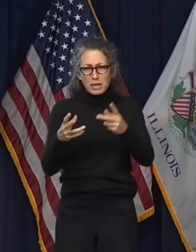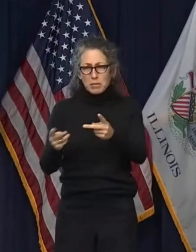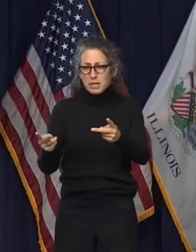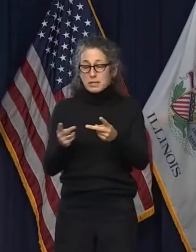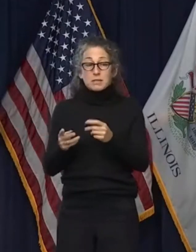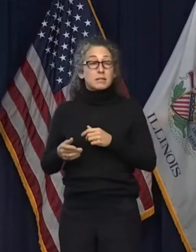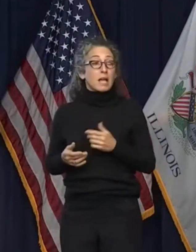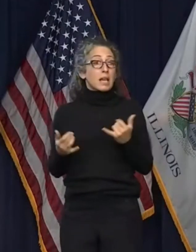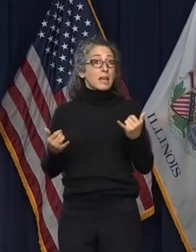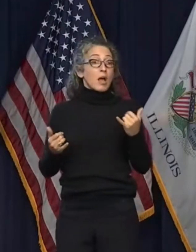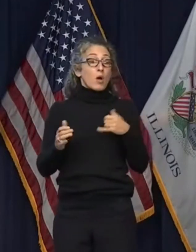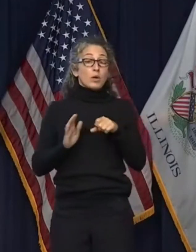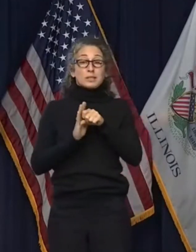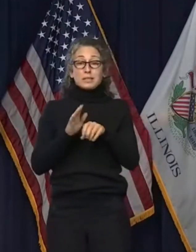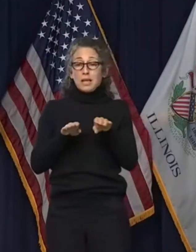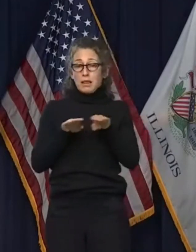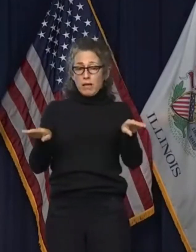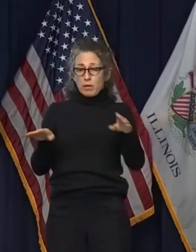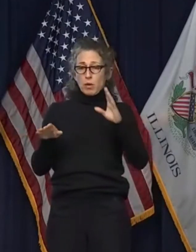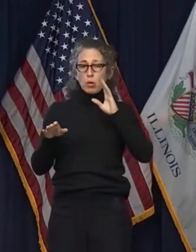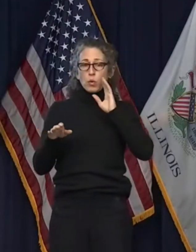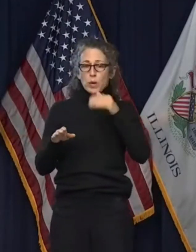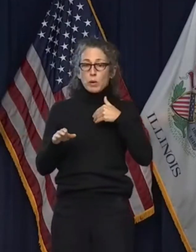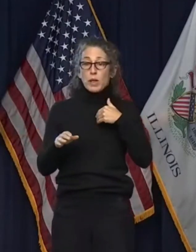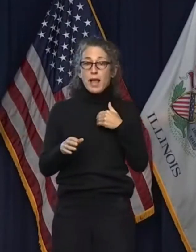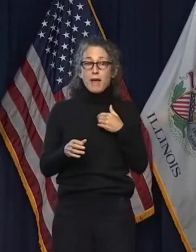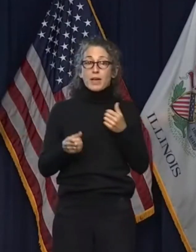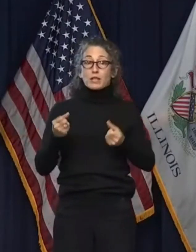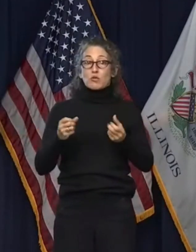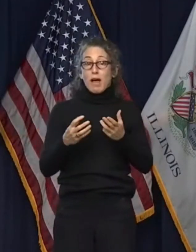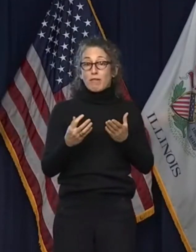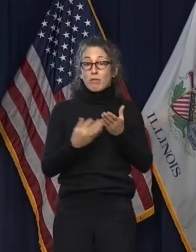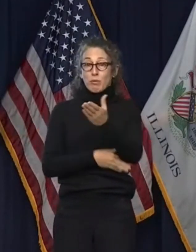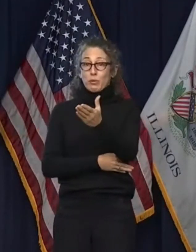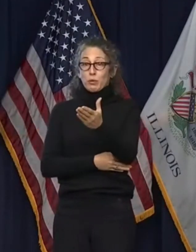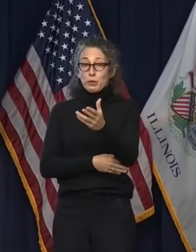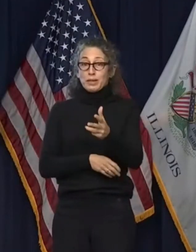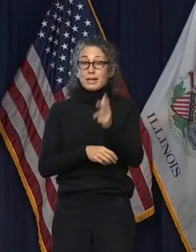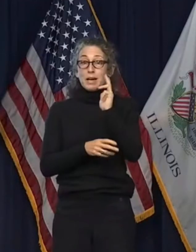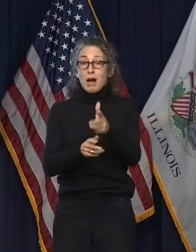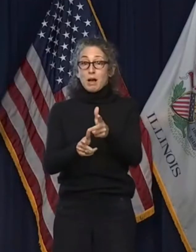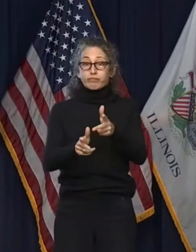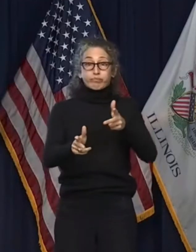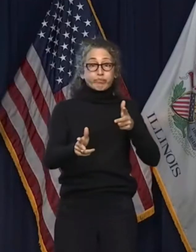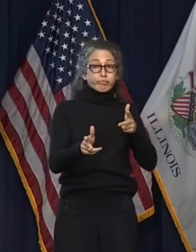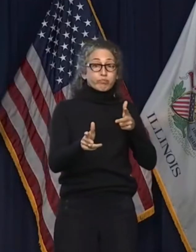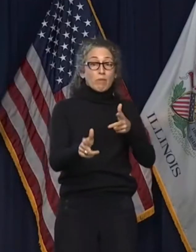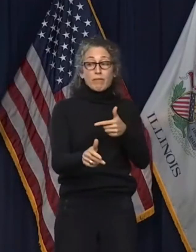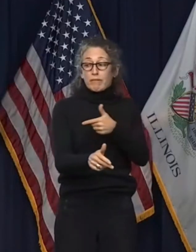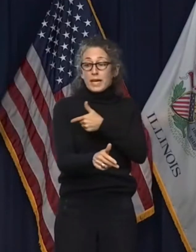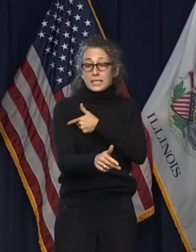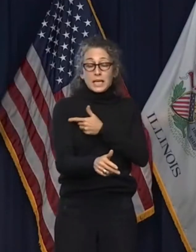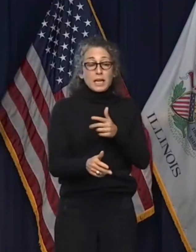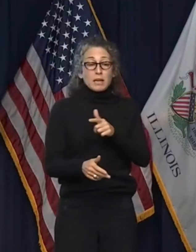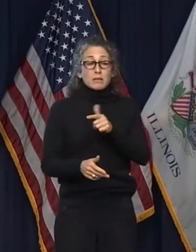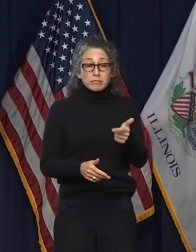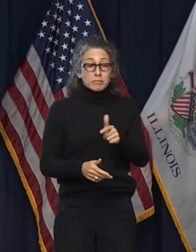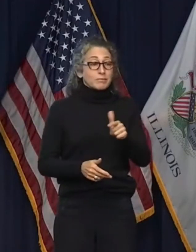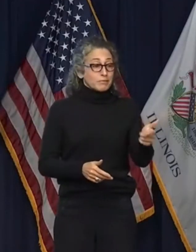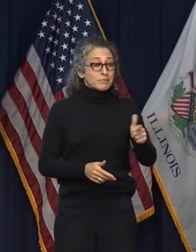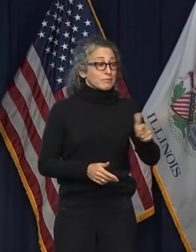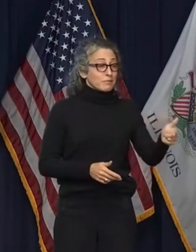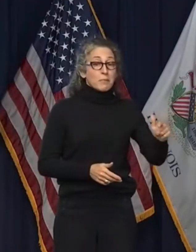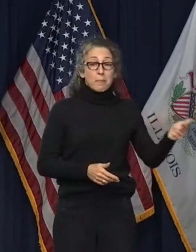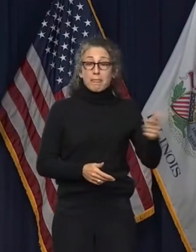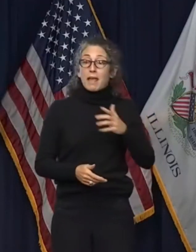even working at the state level to have some drive-through vaccination efforts. So there will be lots of opportunities. Those will continue to ramp